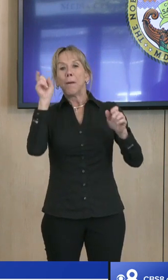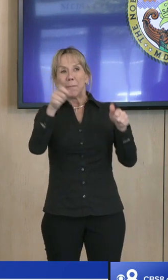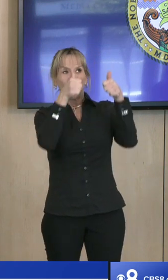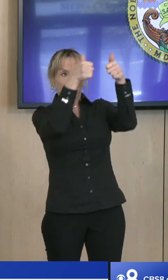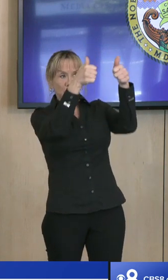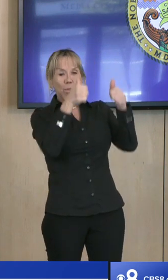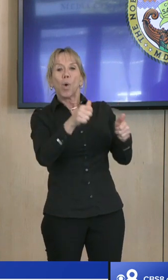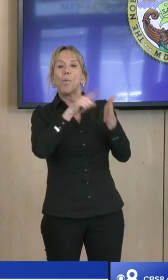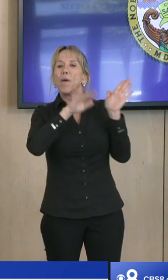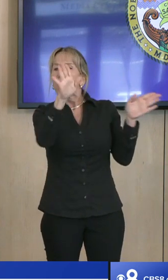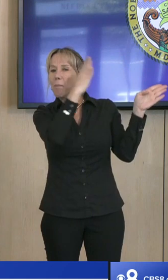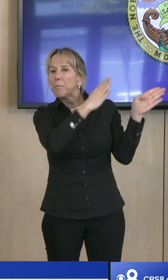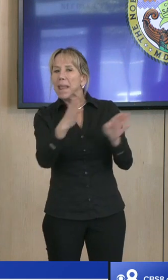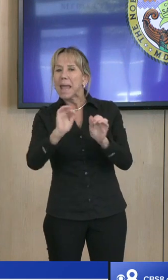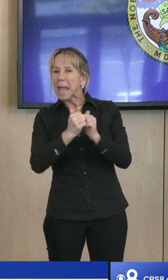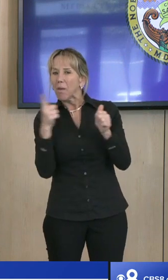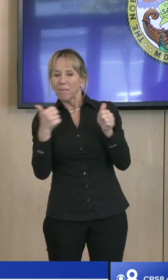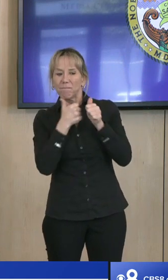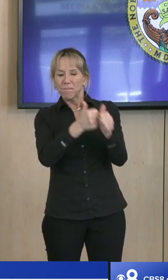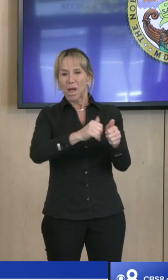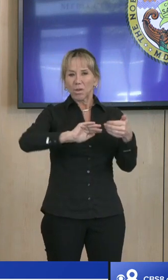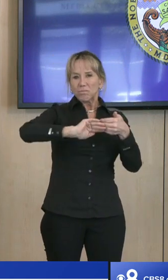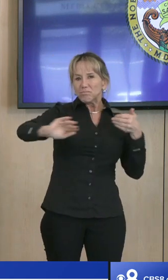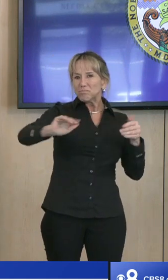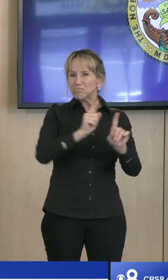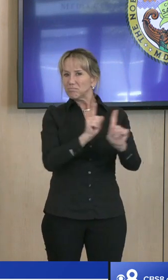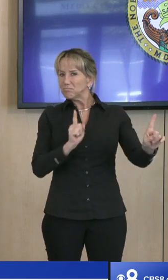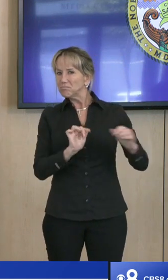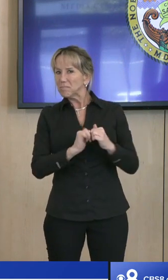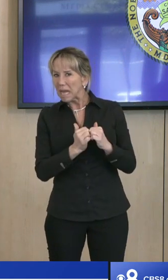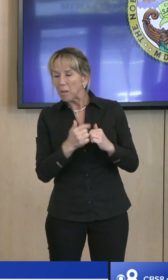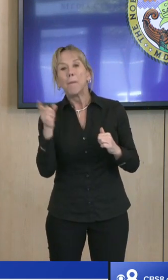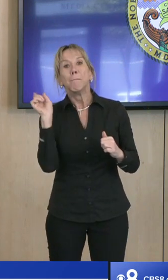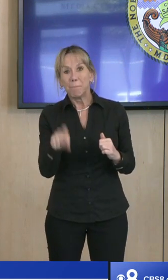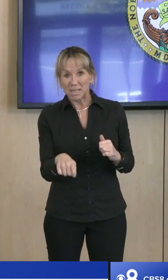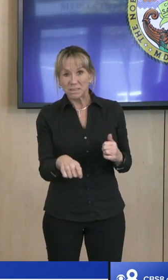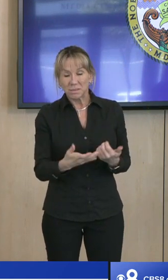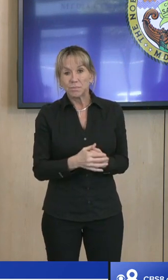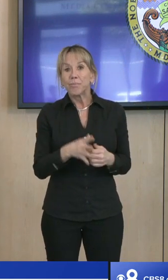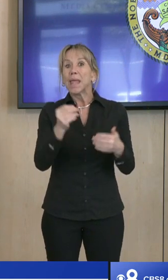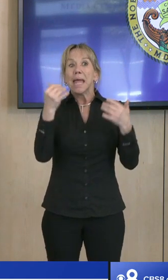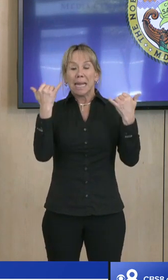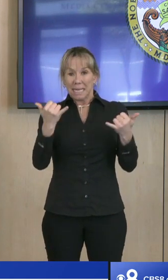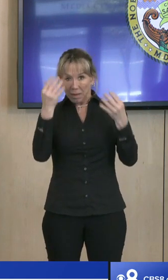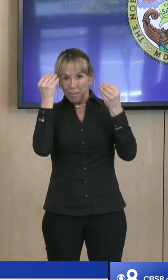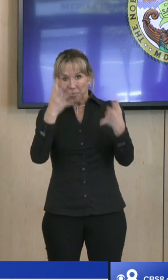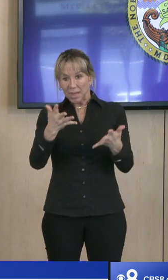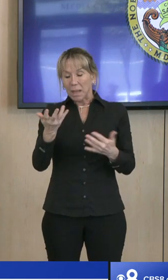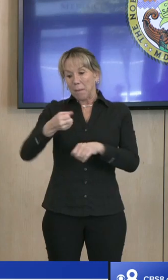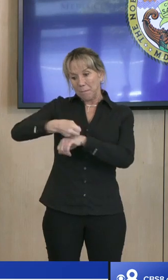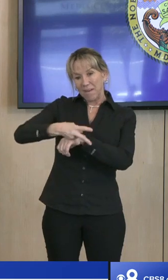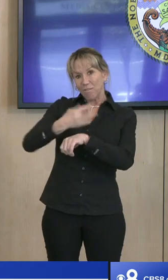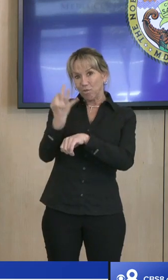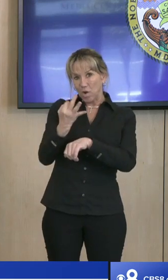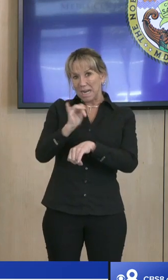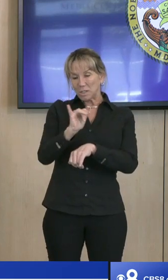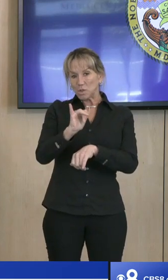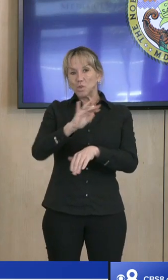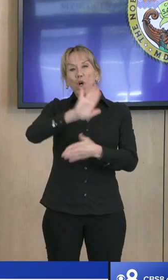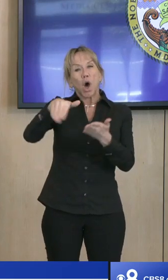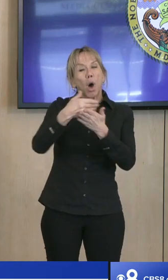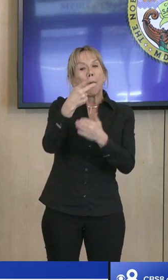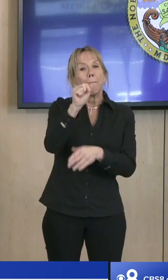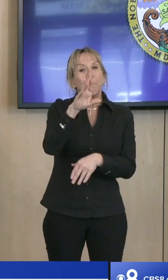distancing plan. We also will be calling for the closure of all parking lots effective midnight Friday for parks